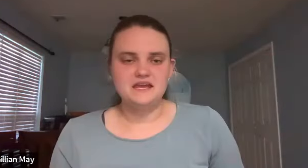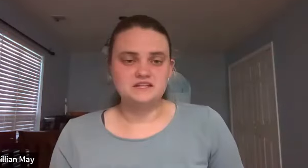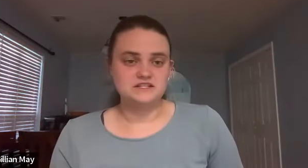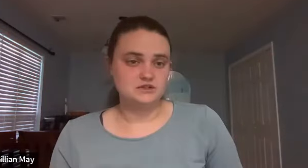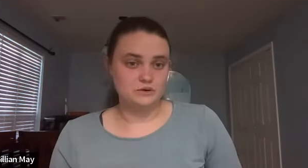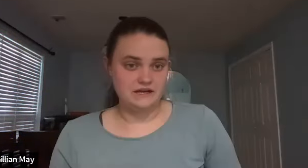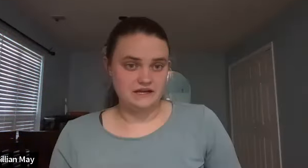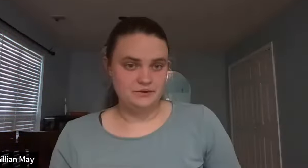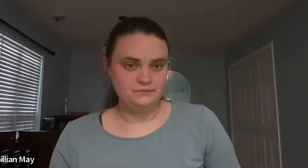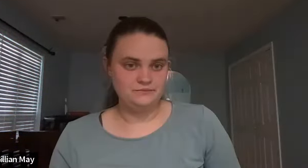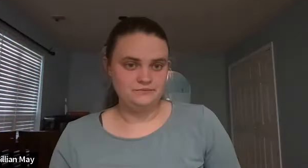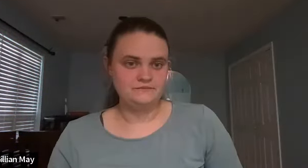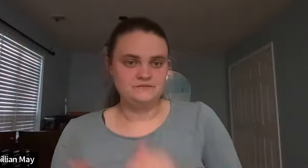then tornado.